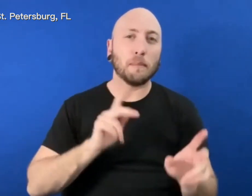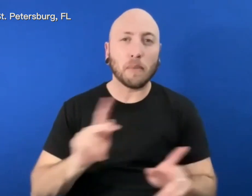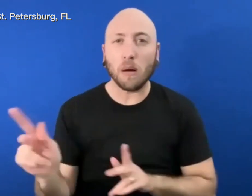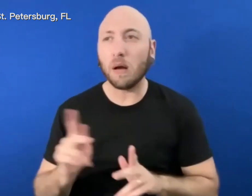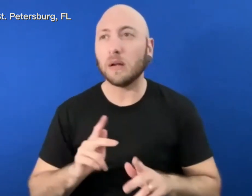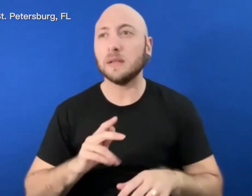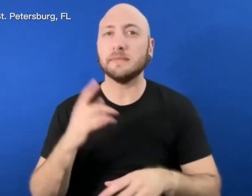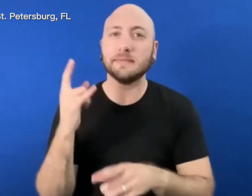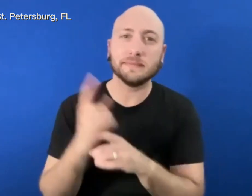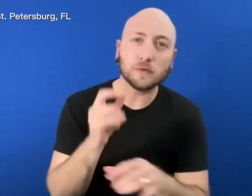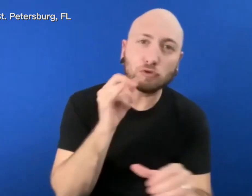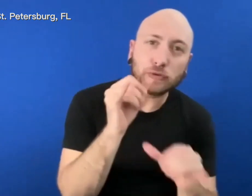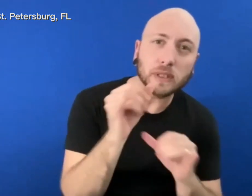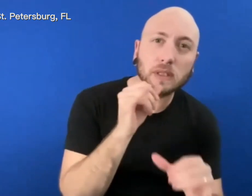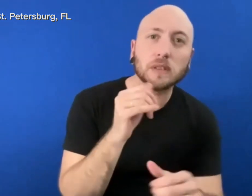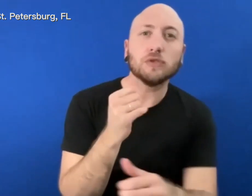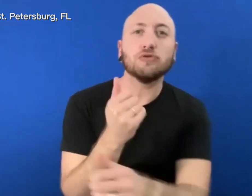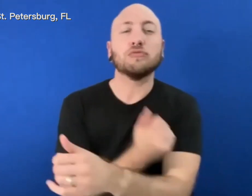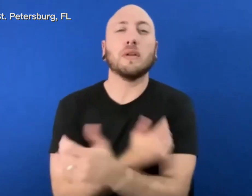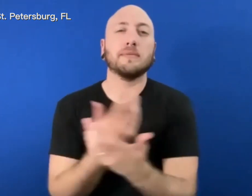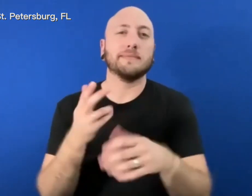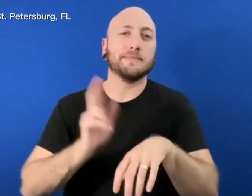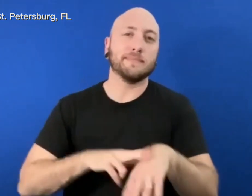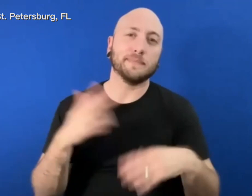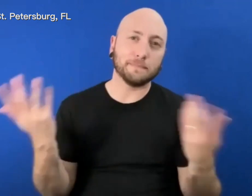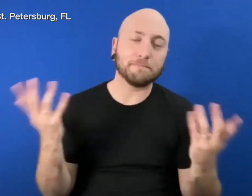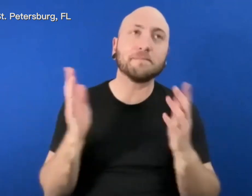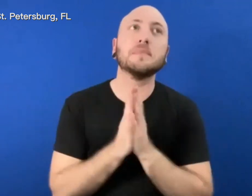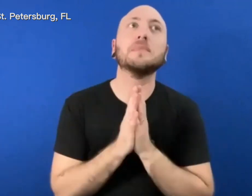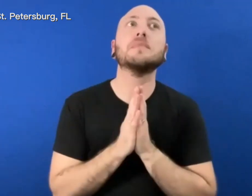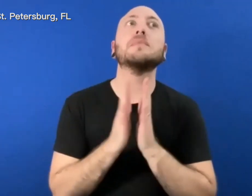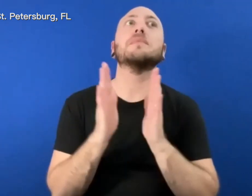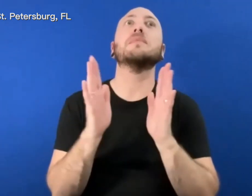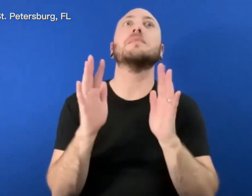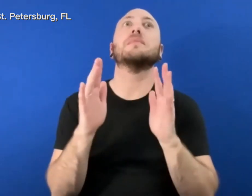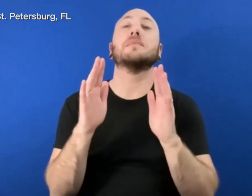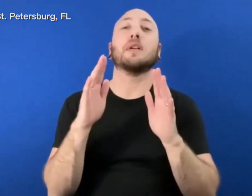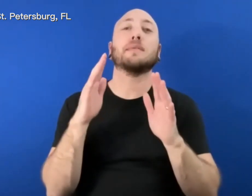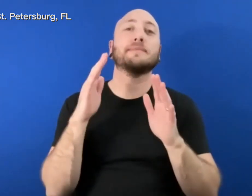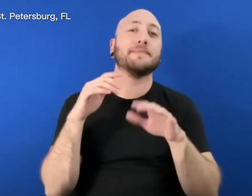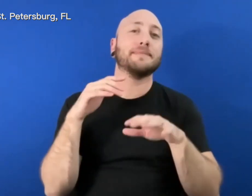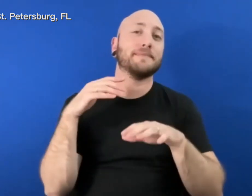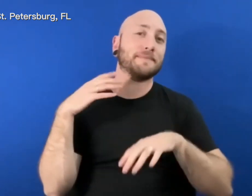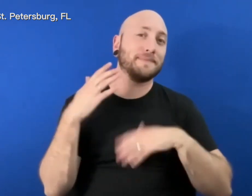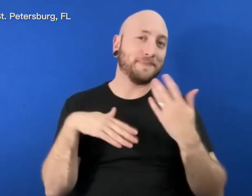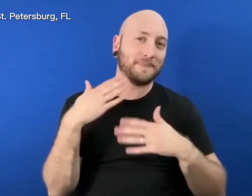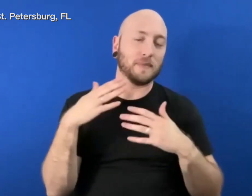know, using drugs and stuff like that. And then some time went on. I'm going to try to speed up